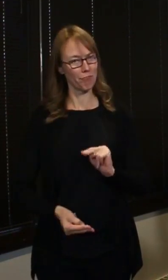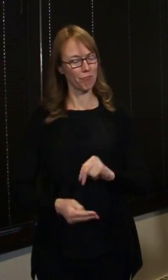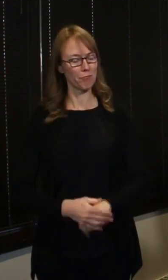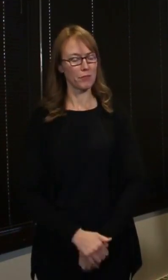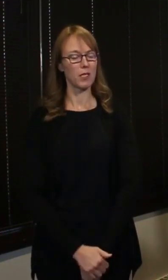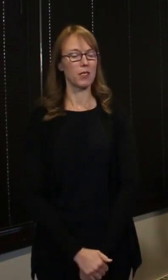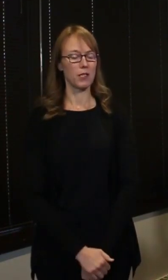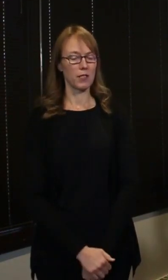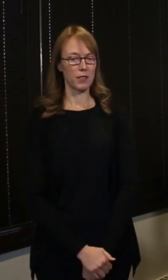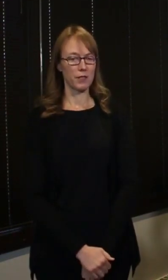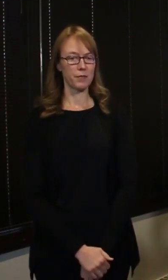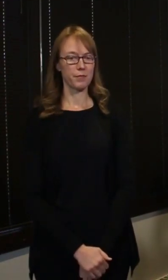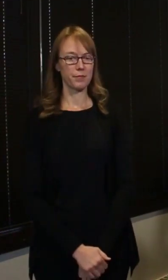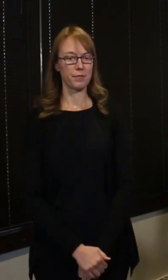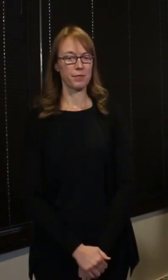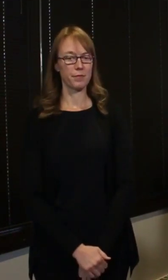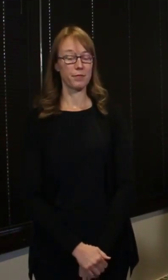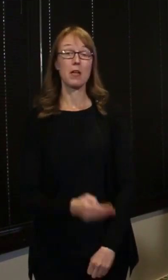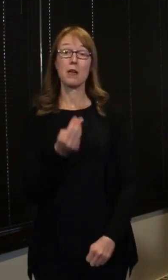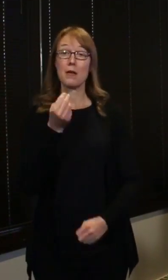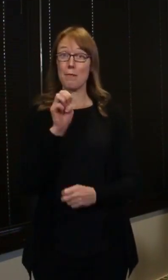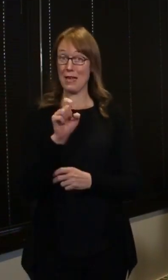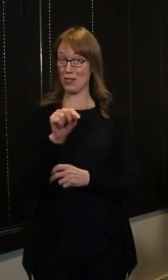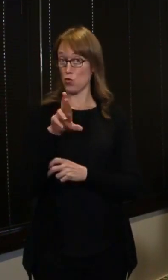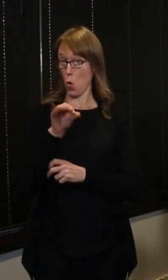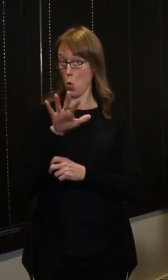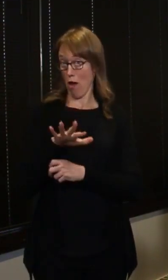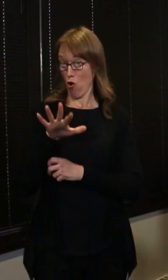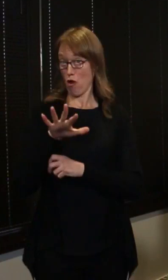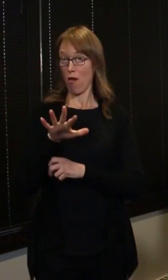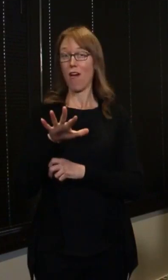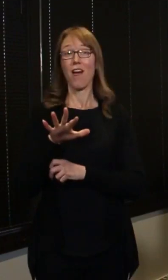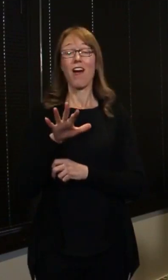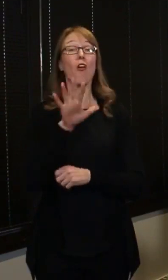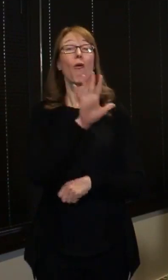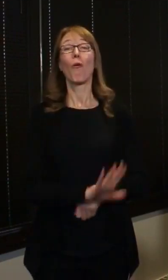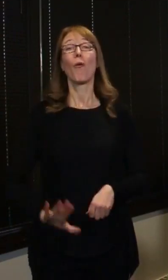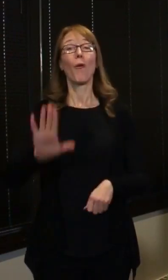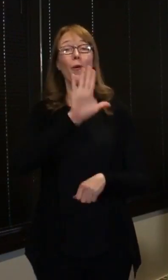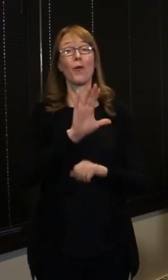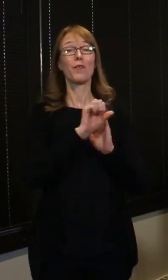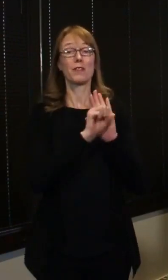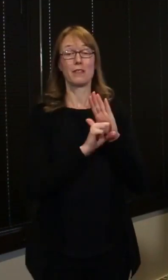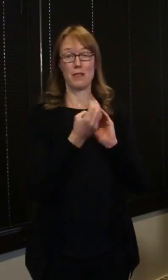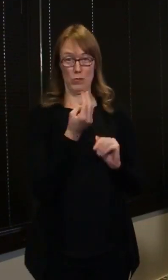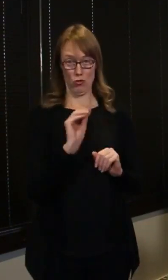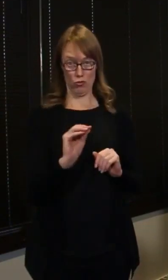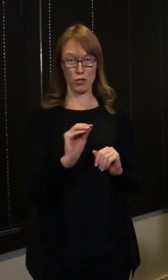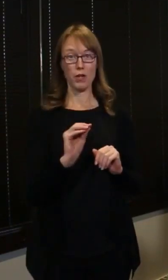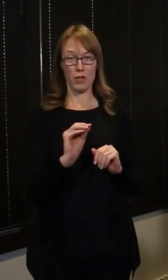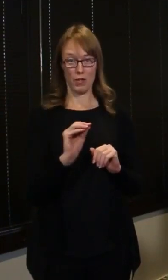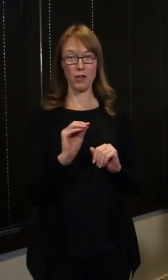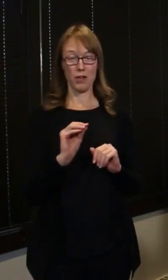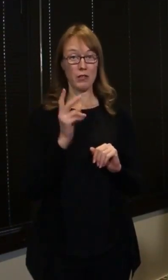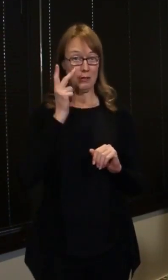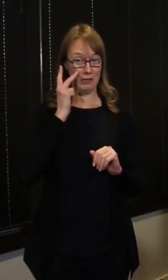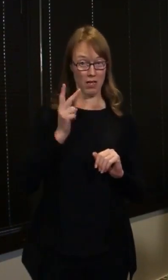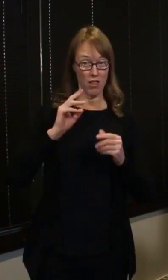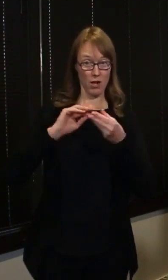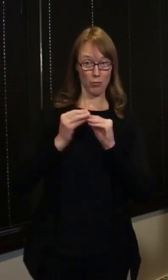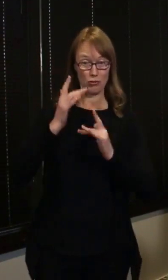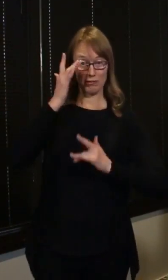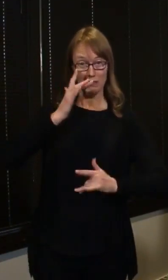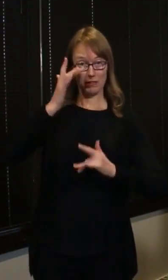And across the metro areas, across the state, this is a trend as well. And so most of the major metropolitan areas across the state are seeing